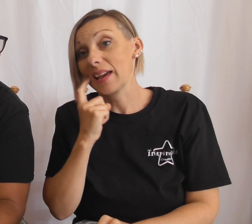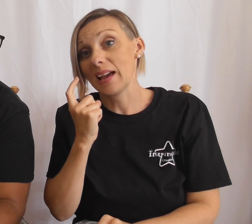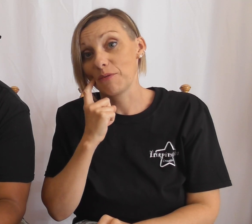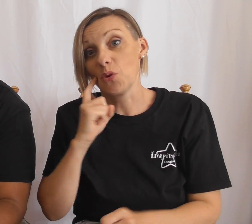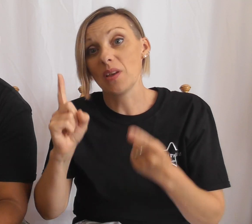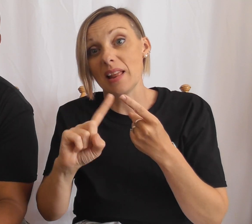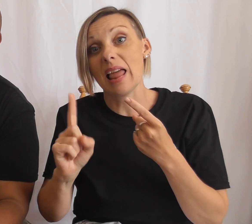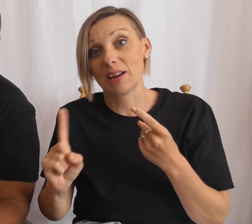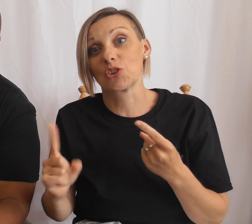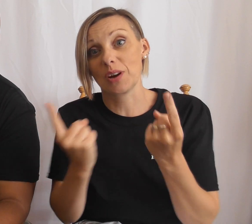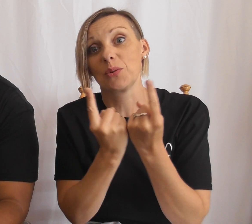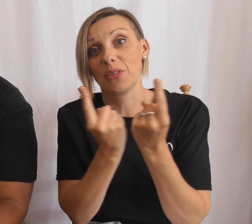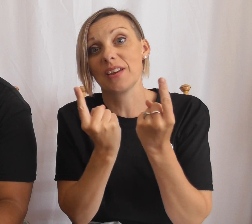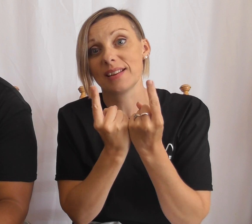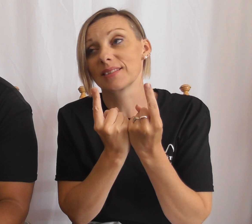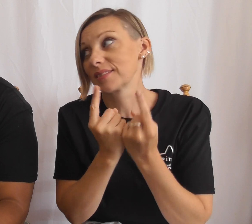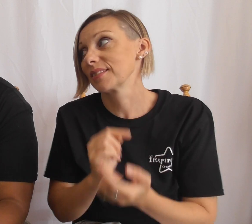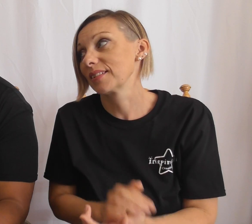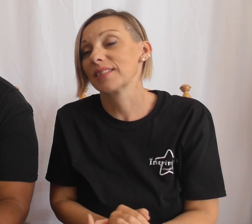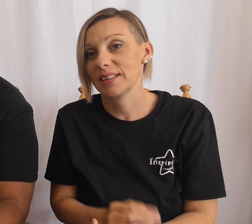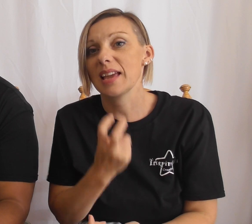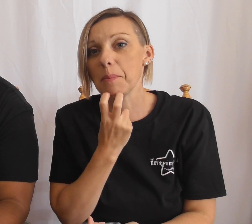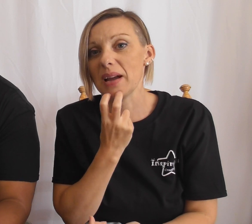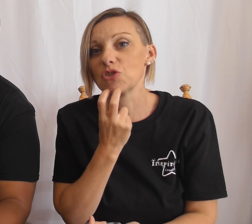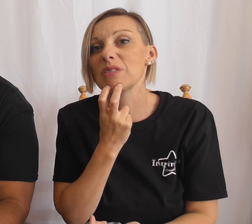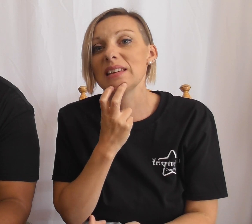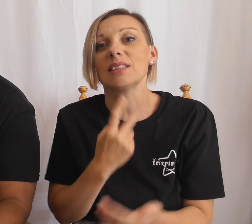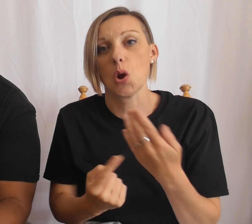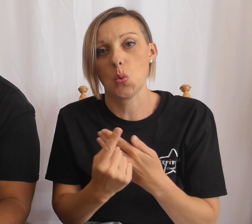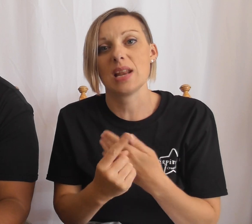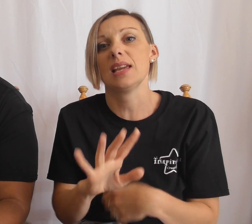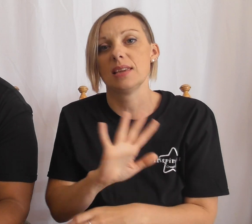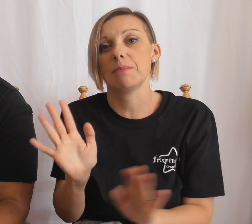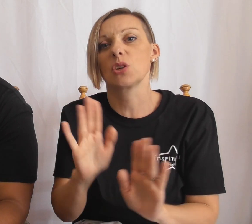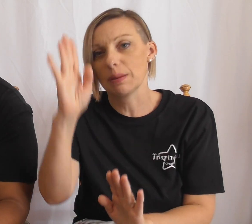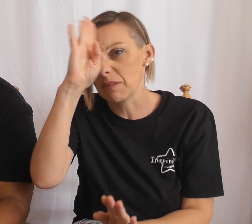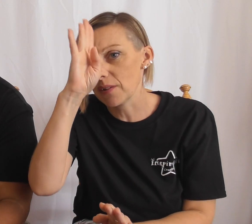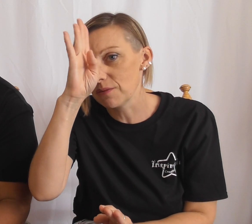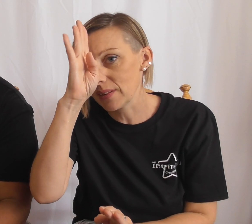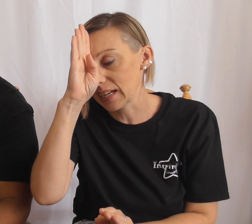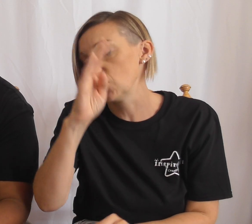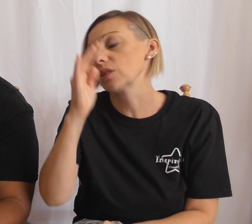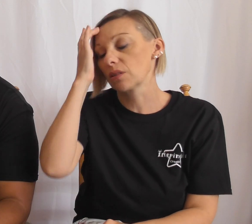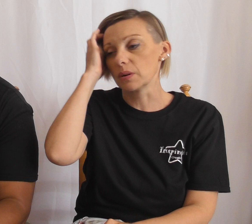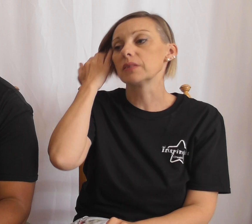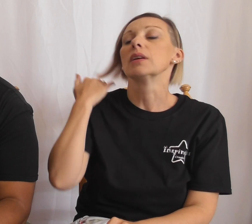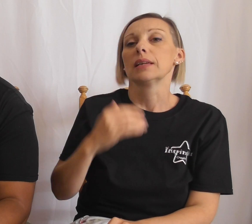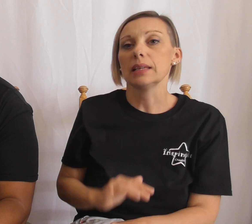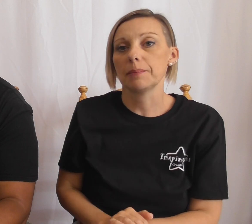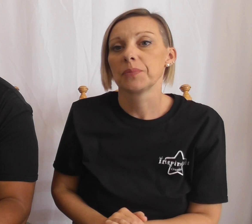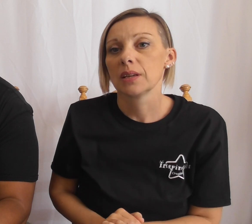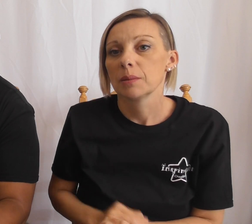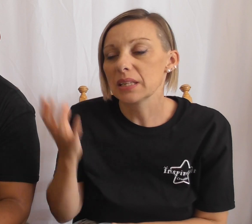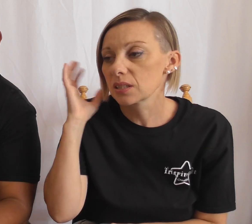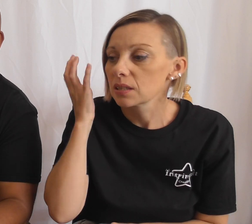to be careful with make sure electrical things. It's got to be a battery one, yeah, not a plug. batteries only. Yeah, because it'd be very, very dangerous otherwise. Yeah.